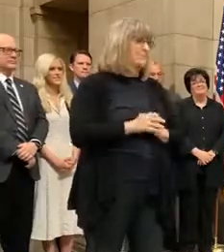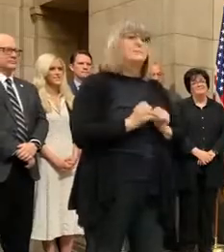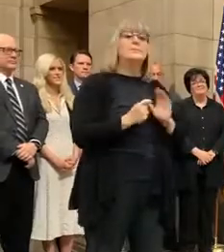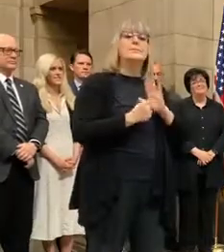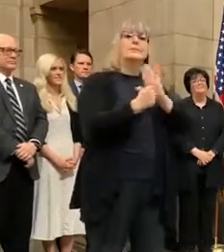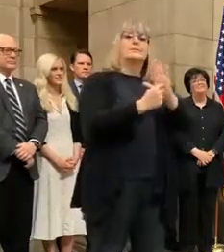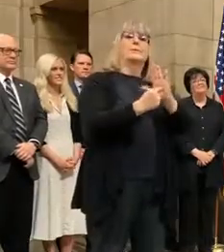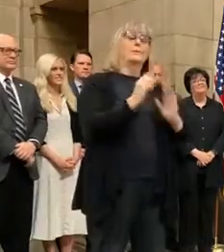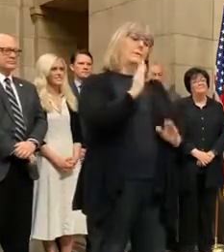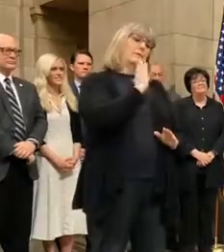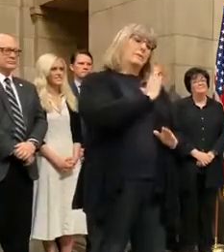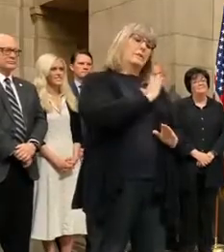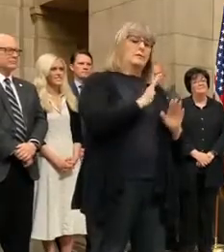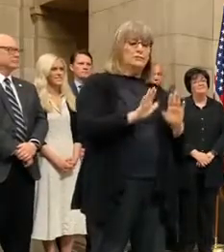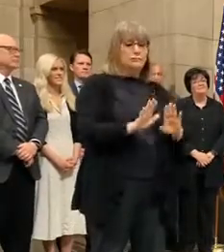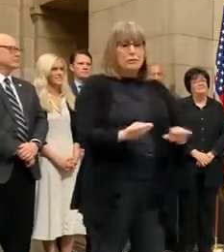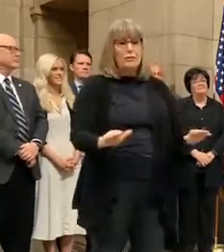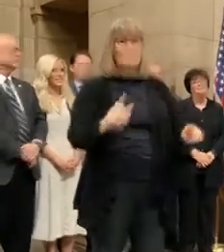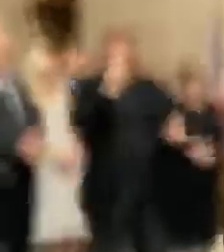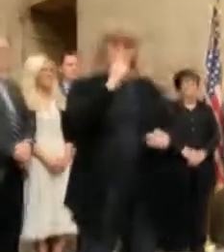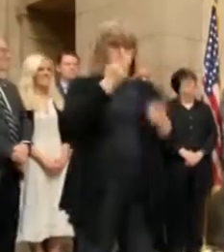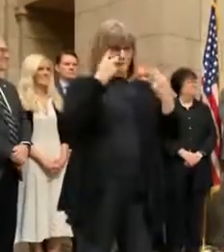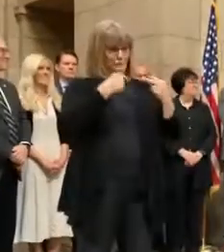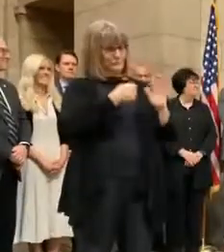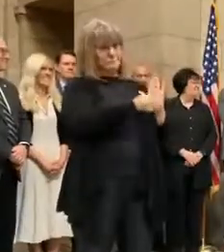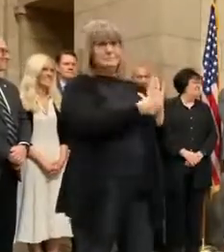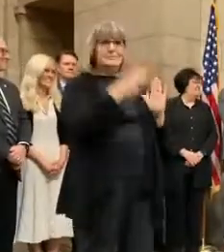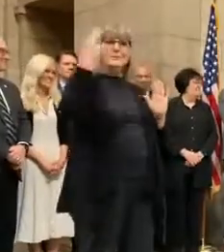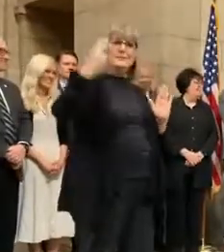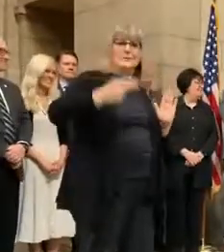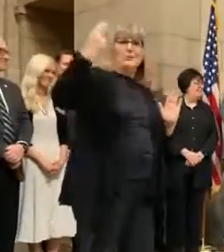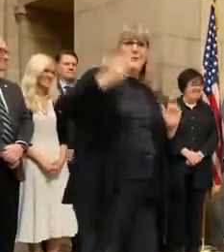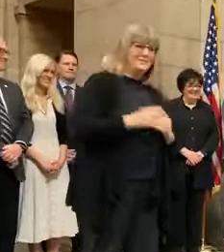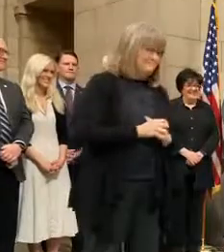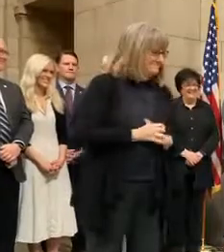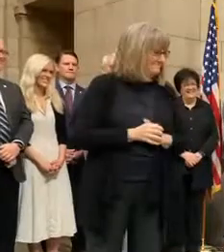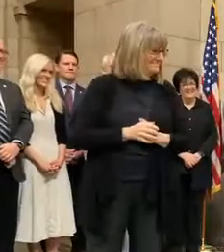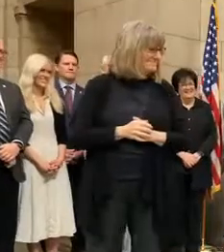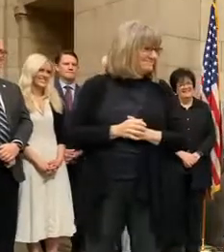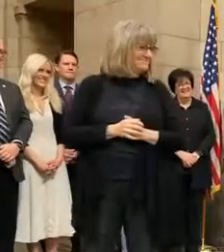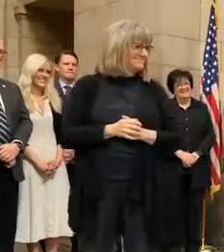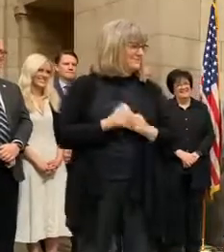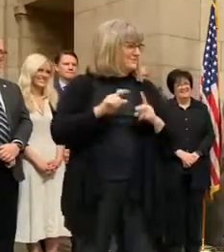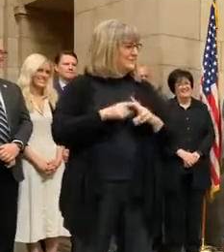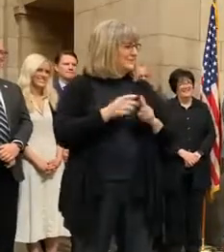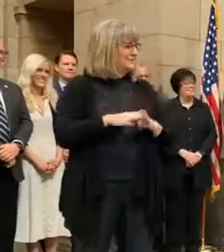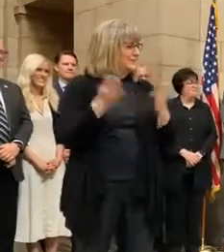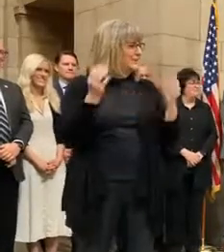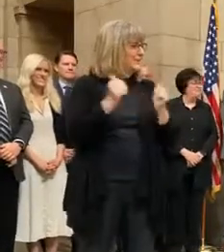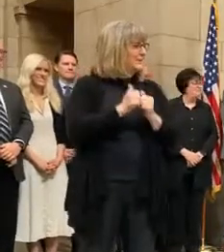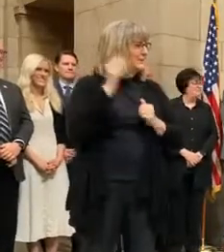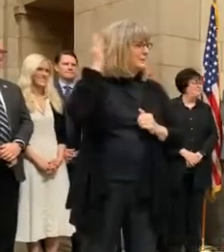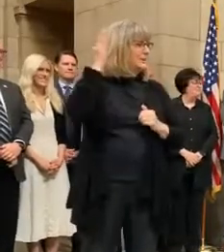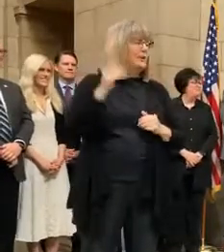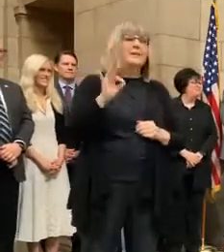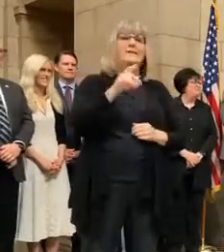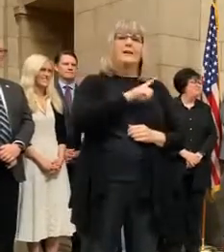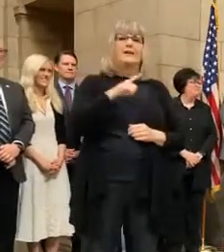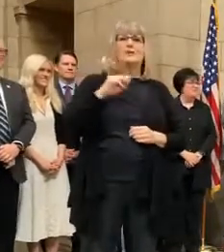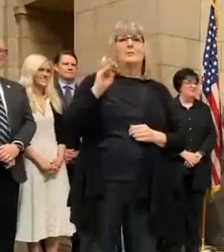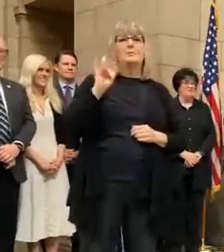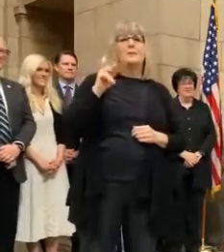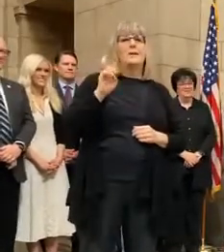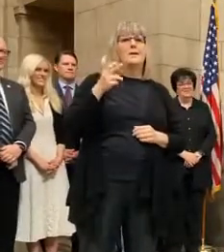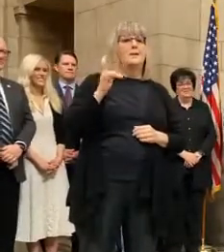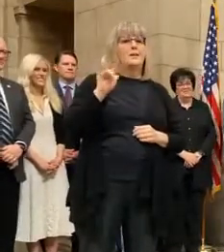and show their children how historic this tax relief was. So we're going to start with the Speaker of the Legislature,